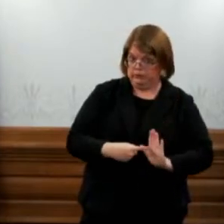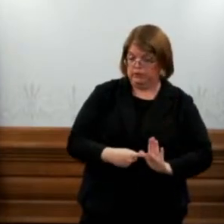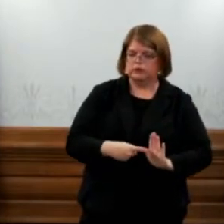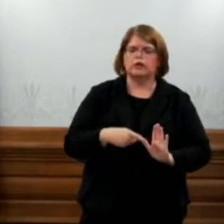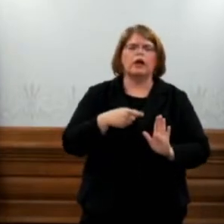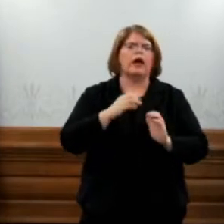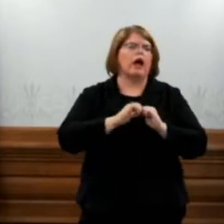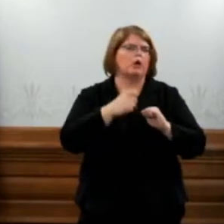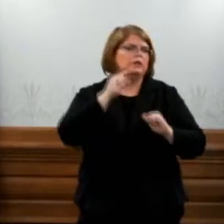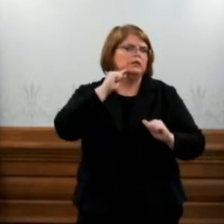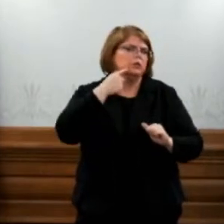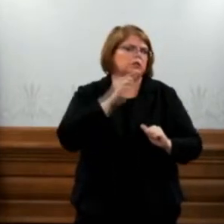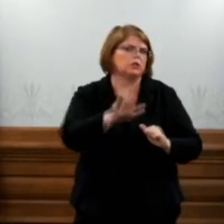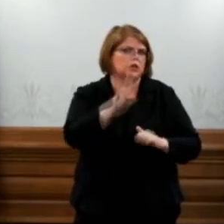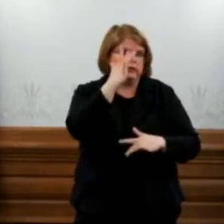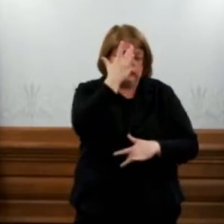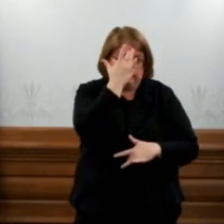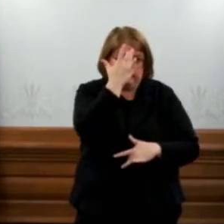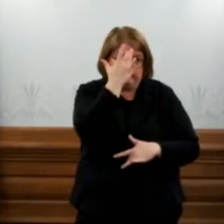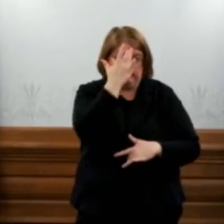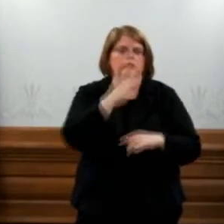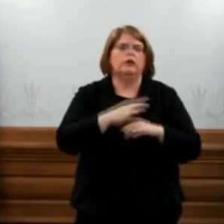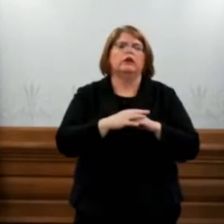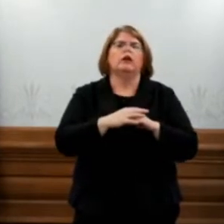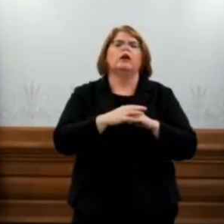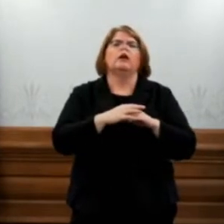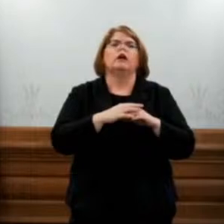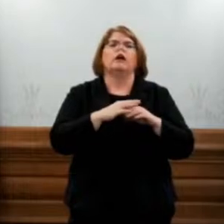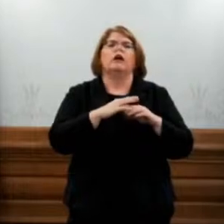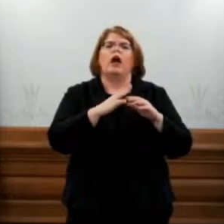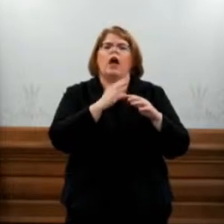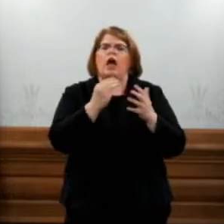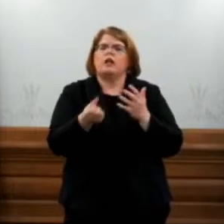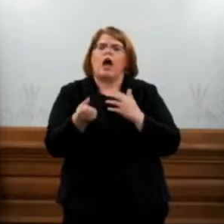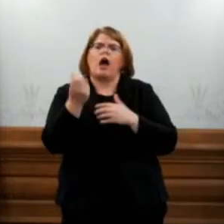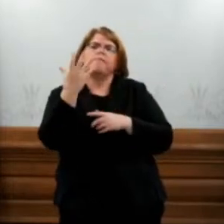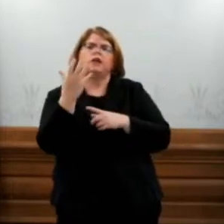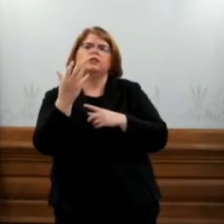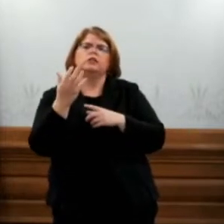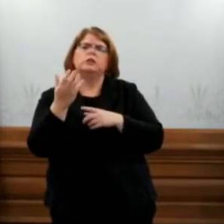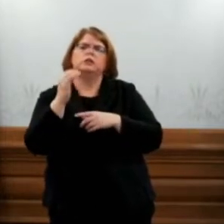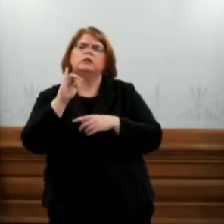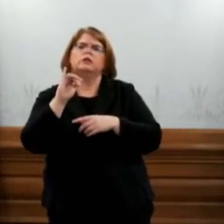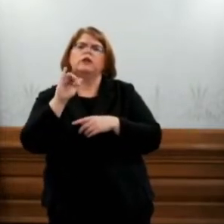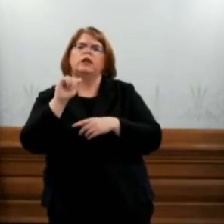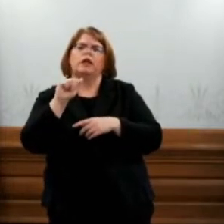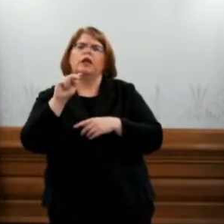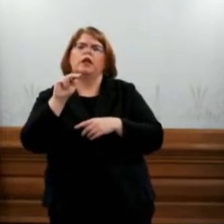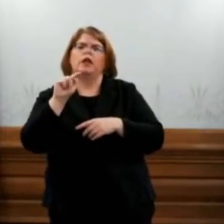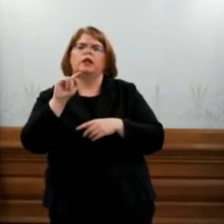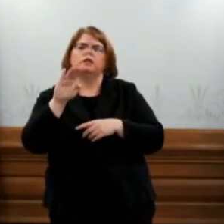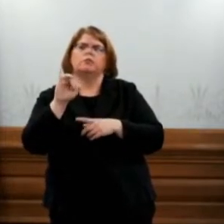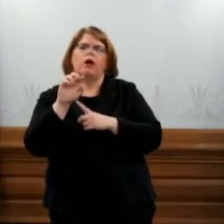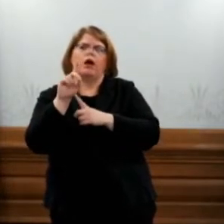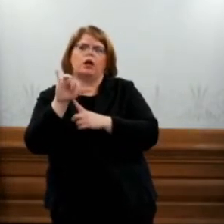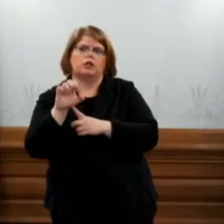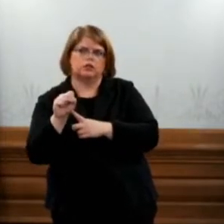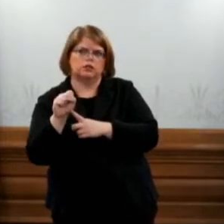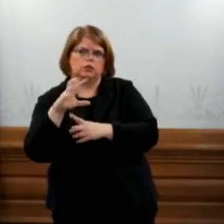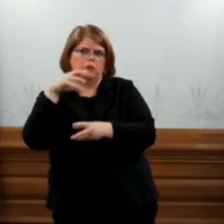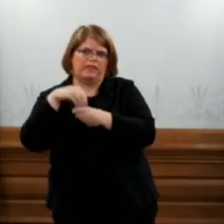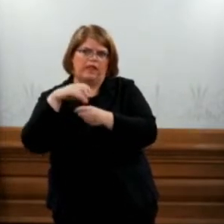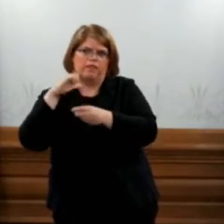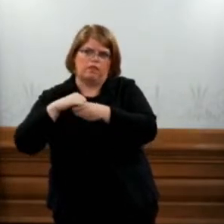person? And in what quantity or what concentration are the antibodies to SARS-CoV-2 within